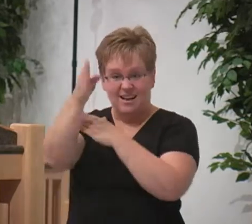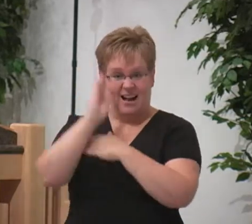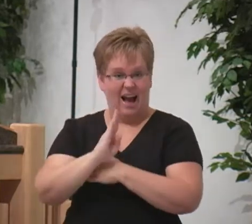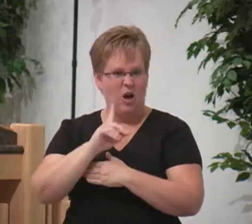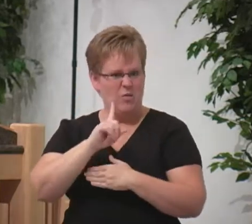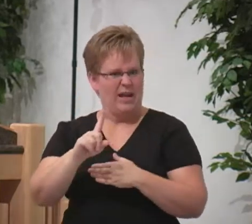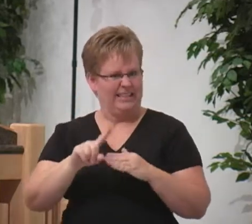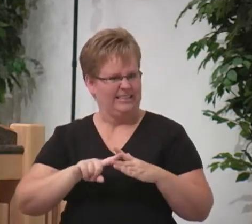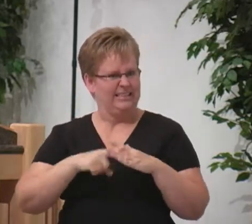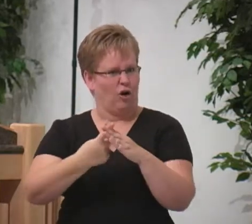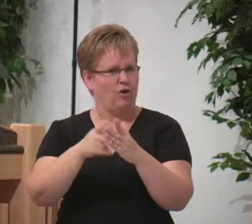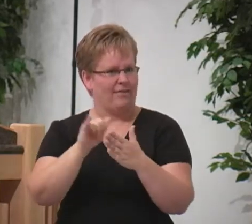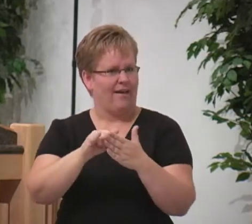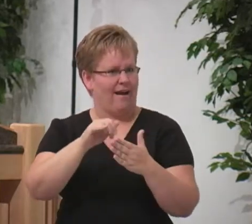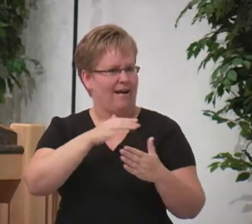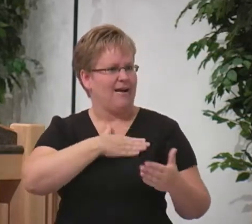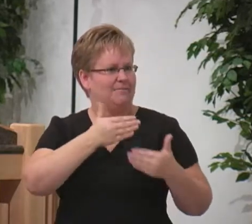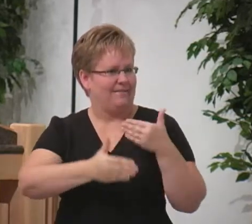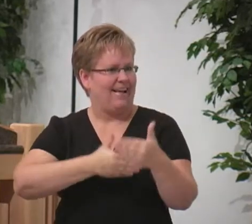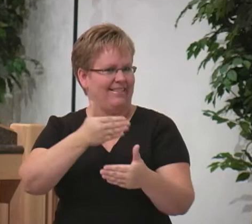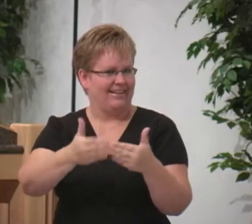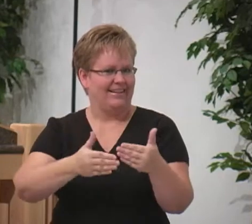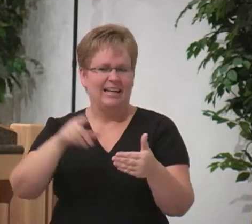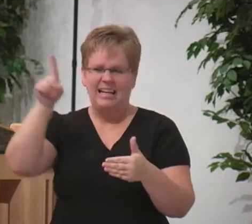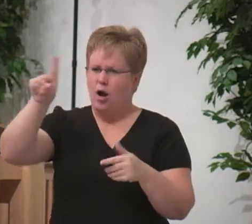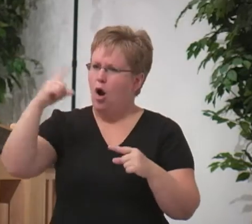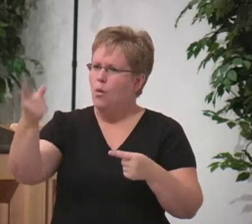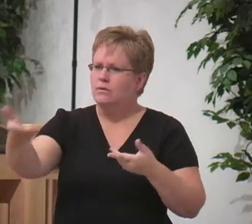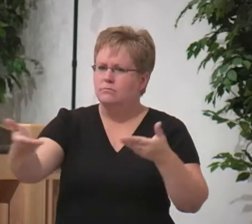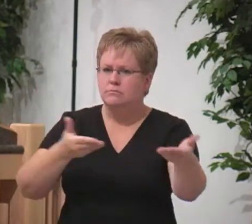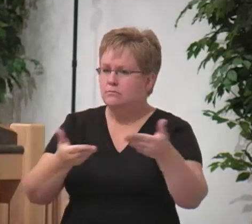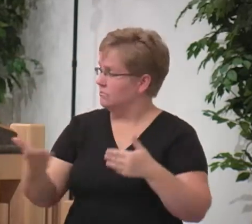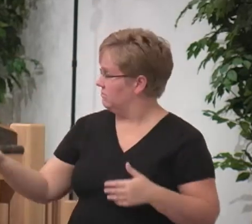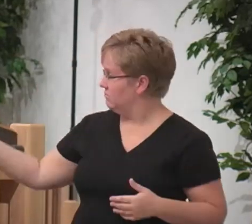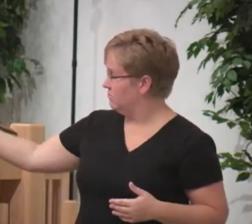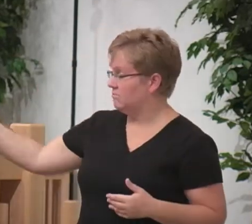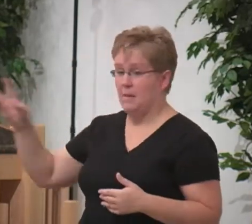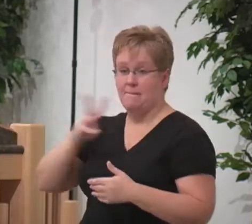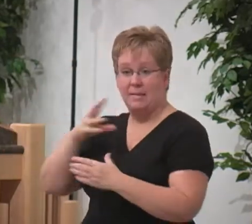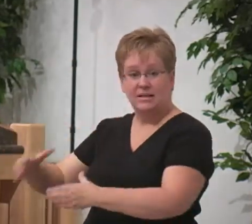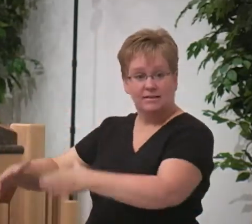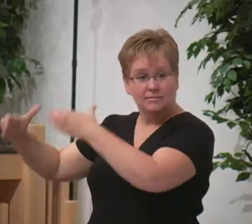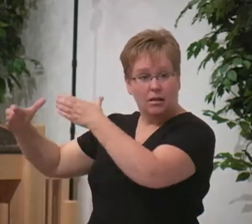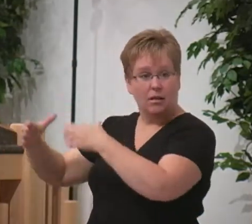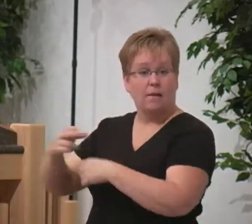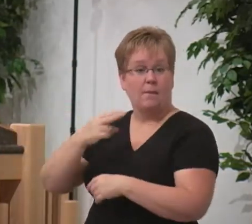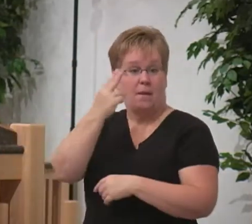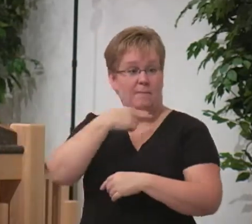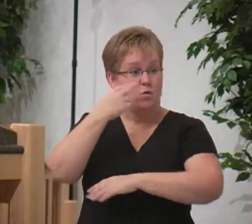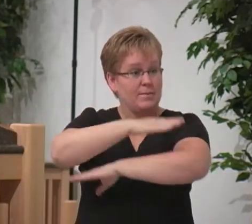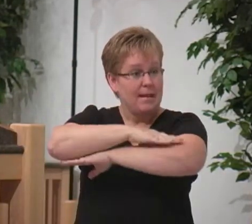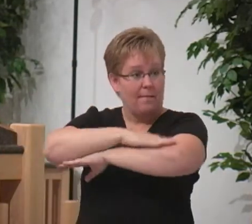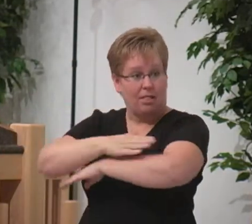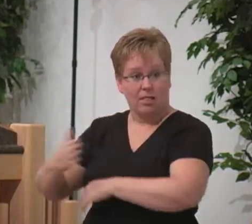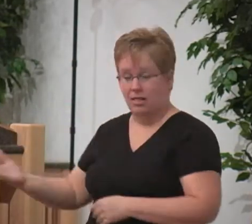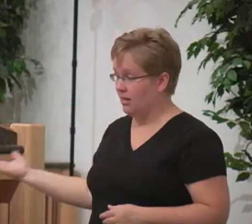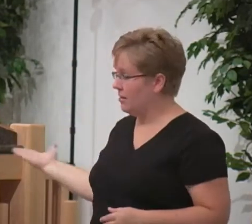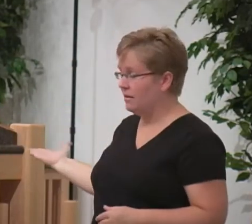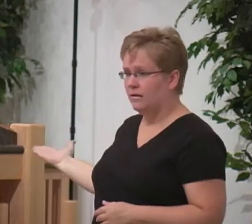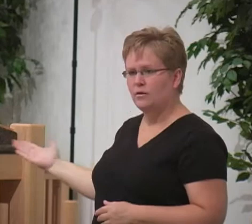in us. God extends hospitality to us at this baptismal font and at this communion table. And so we respond to that gift